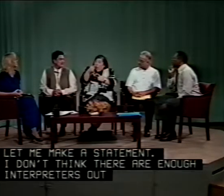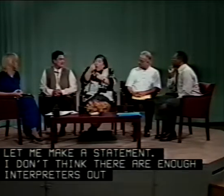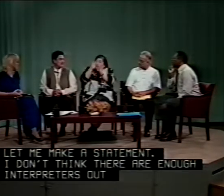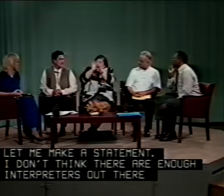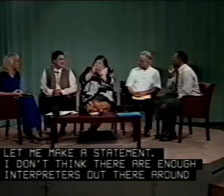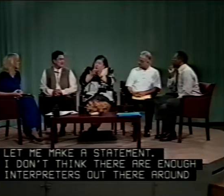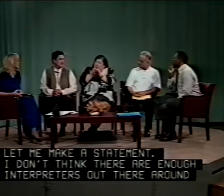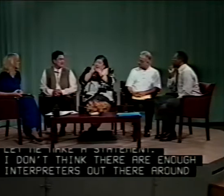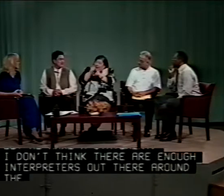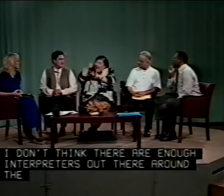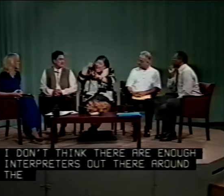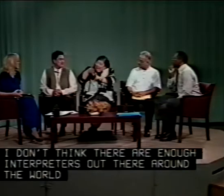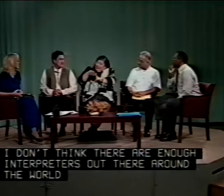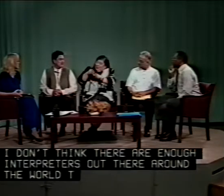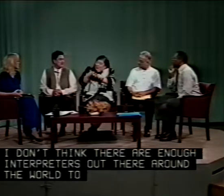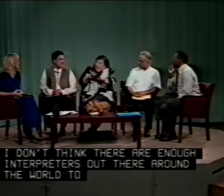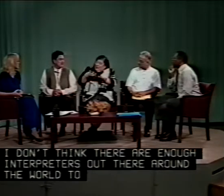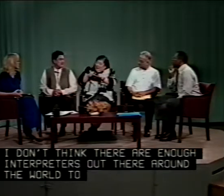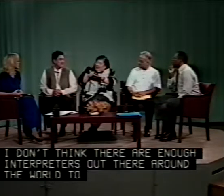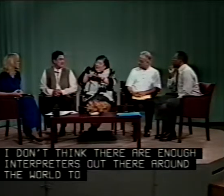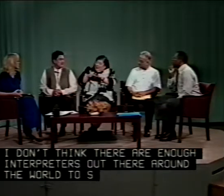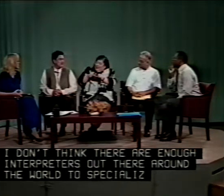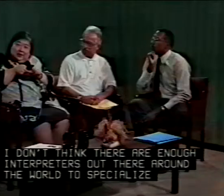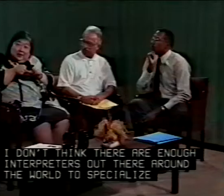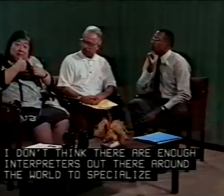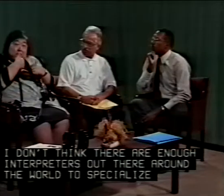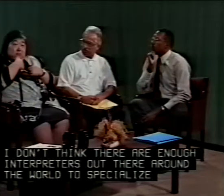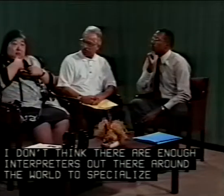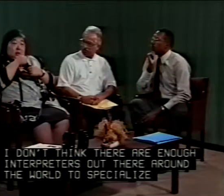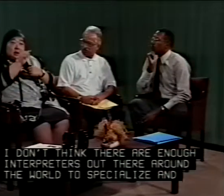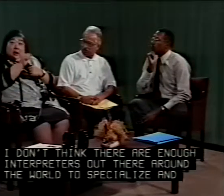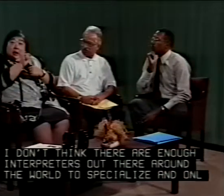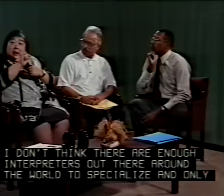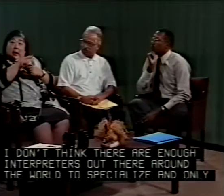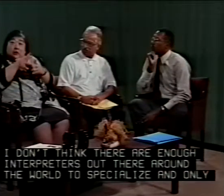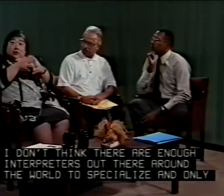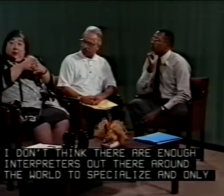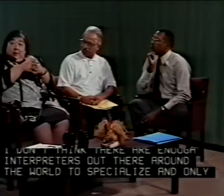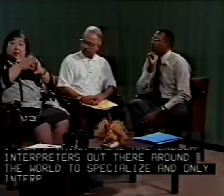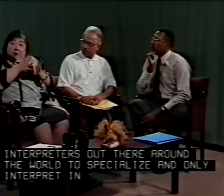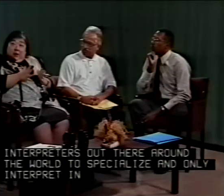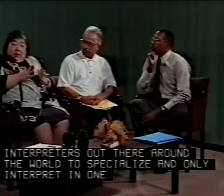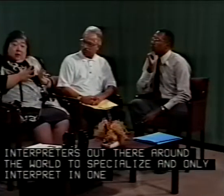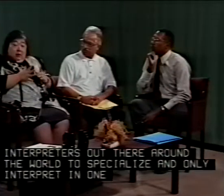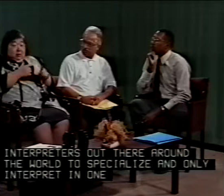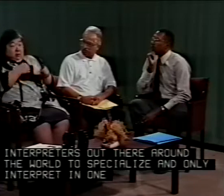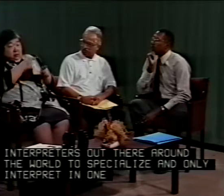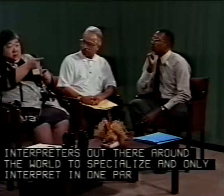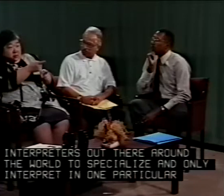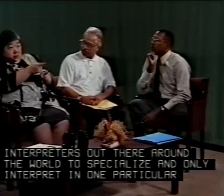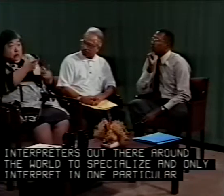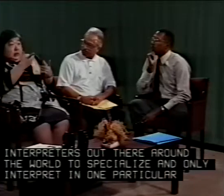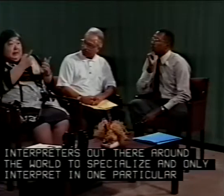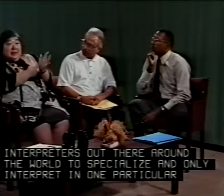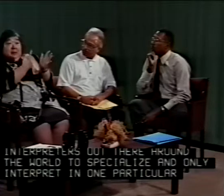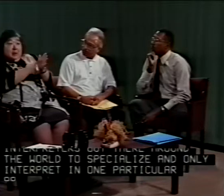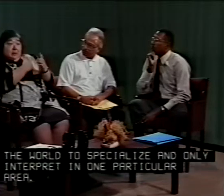specialize and only interpret in one particular area. I'm an Asian American.